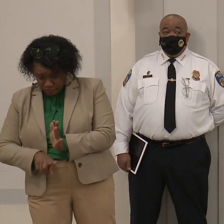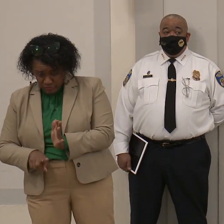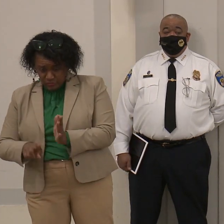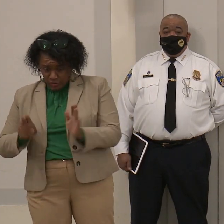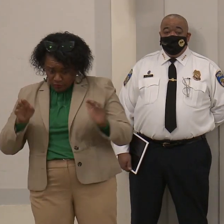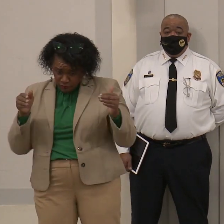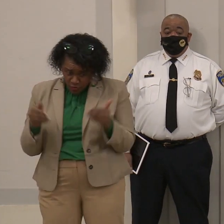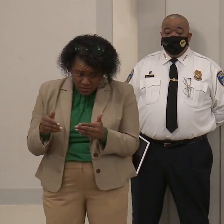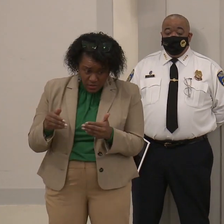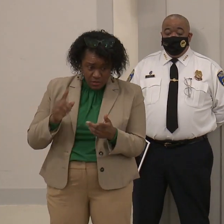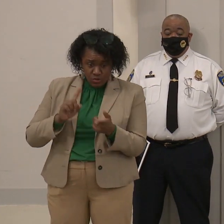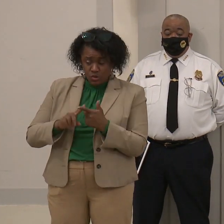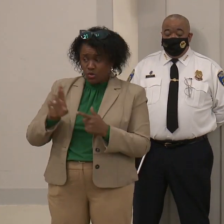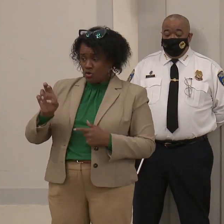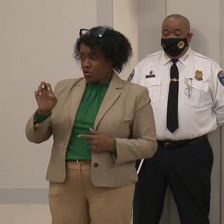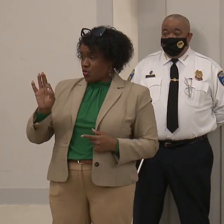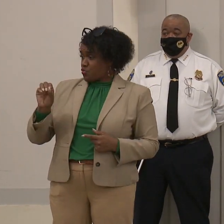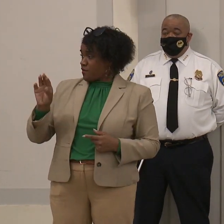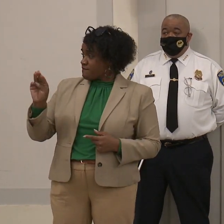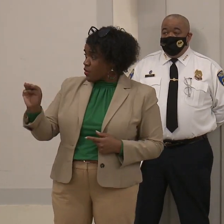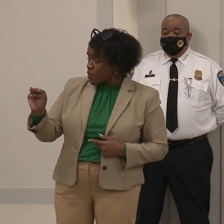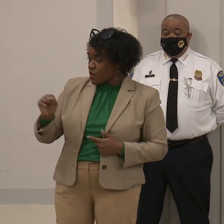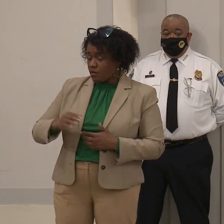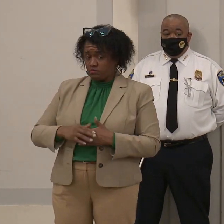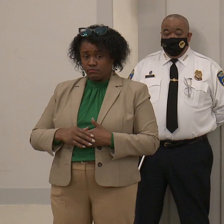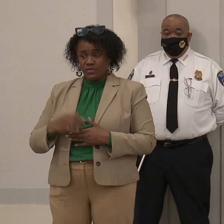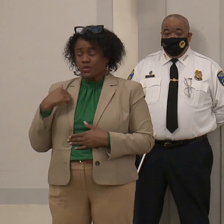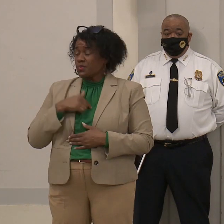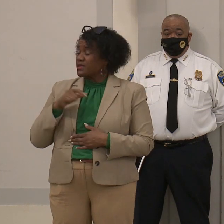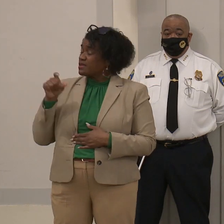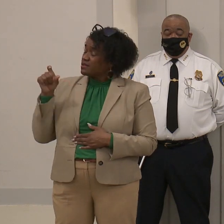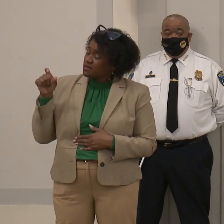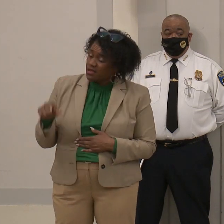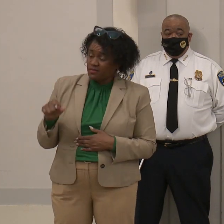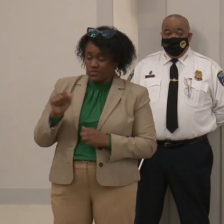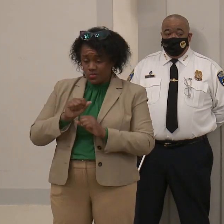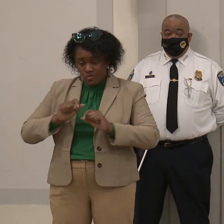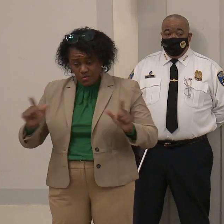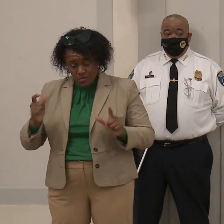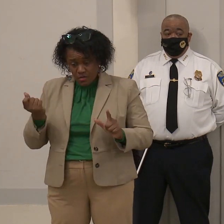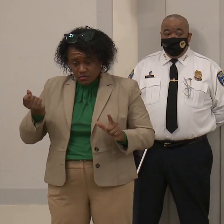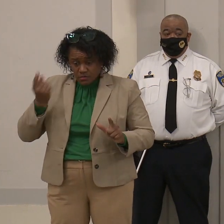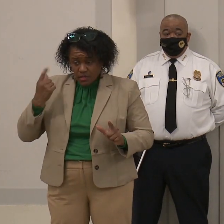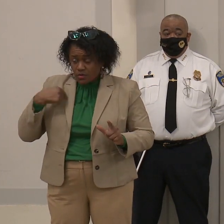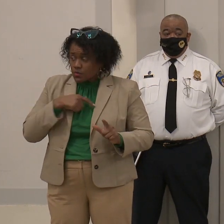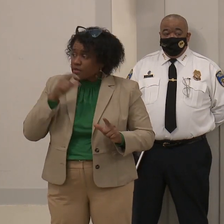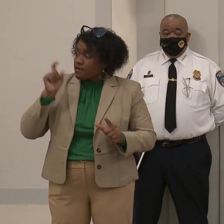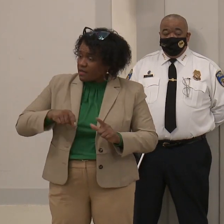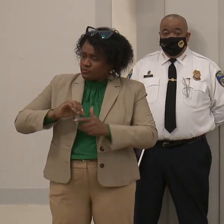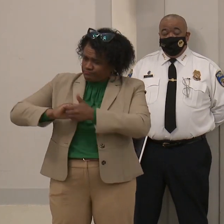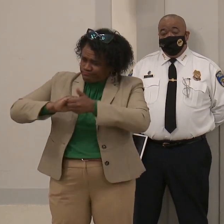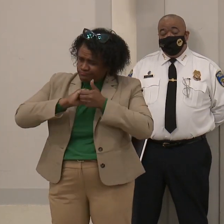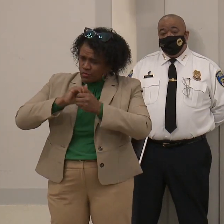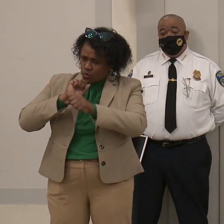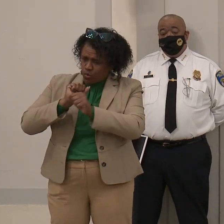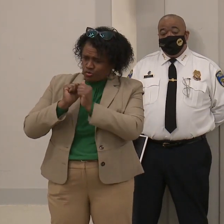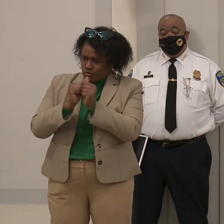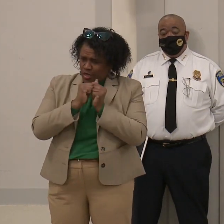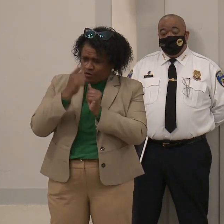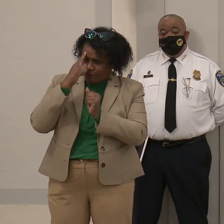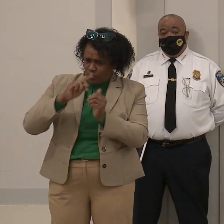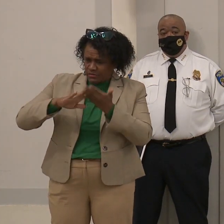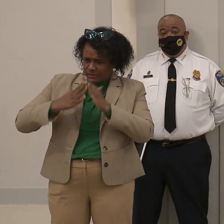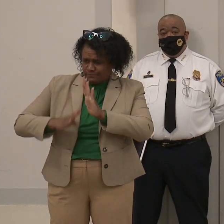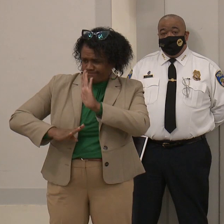on in Baltimore, to the reform efforts that are going on, we have to all understand that we have to work together to move this city forward.